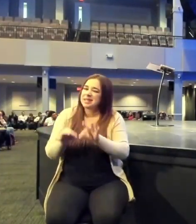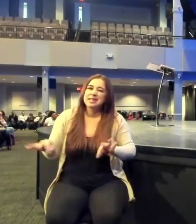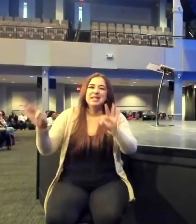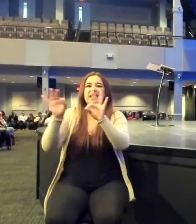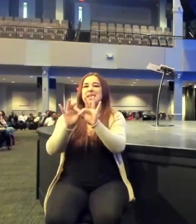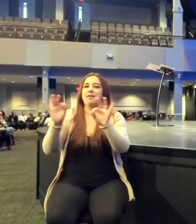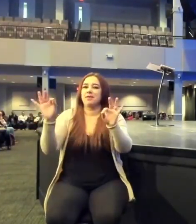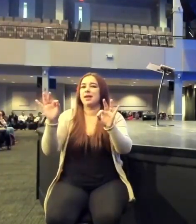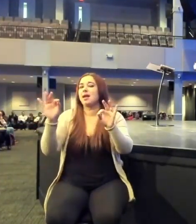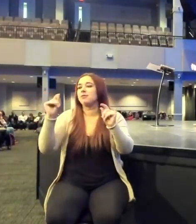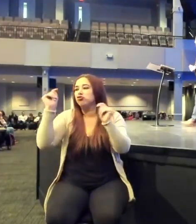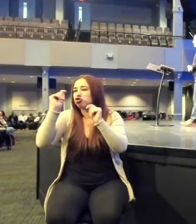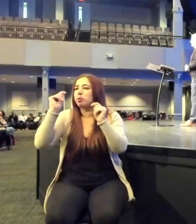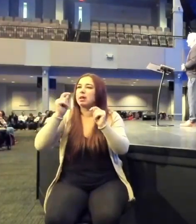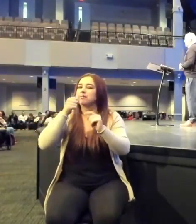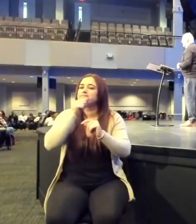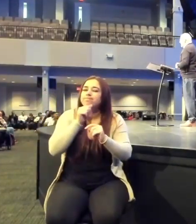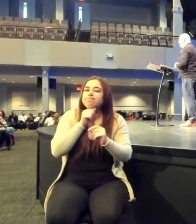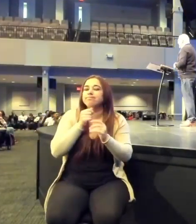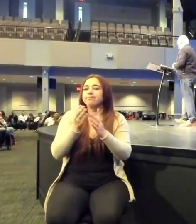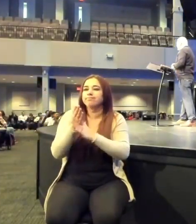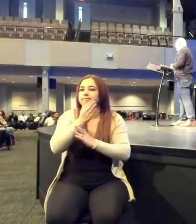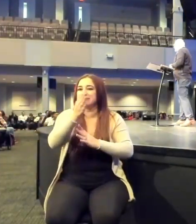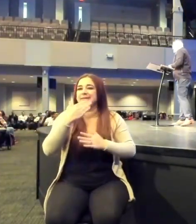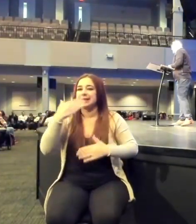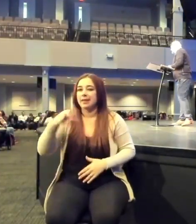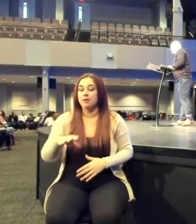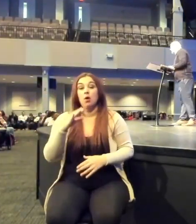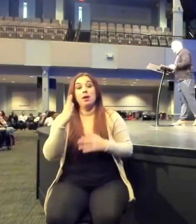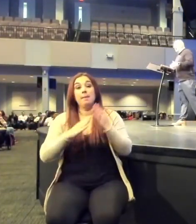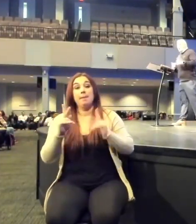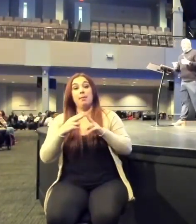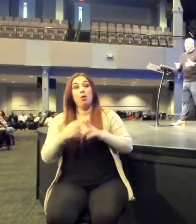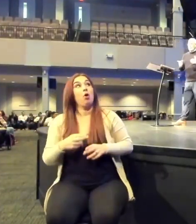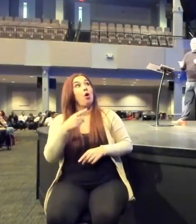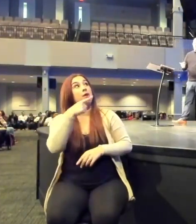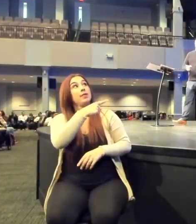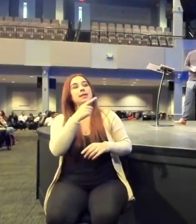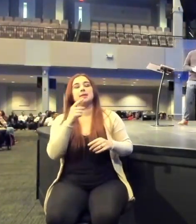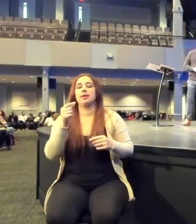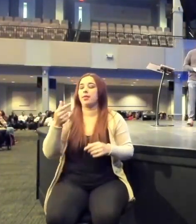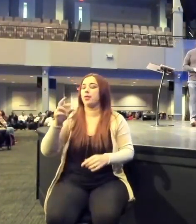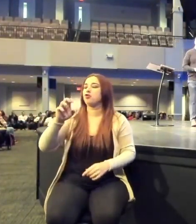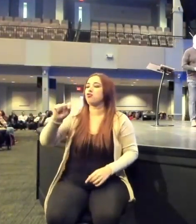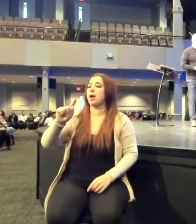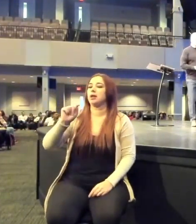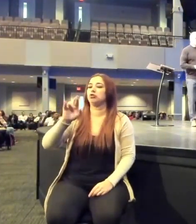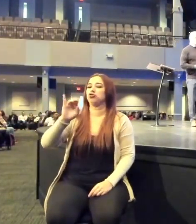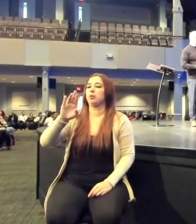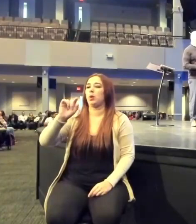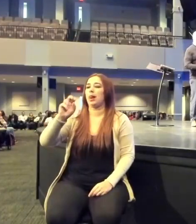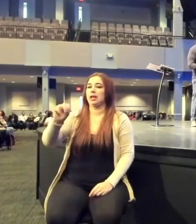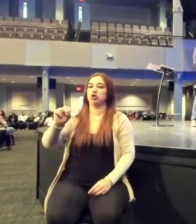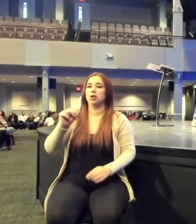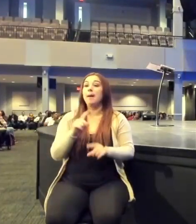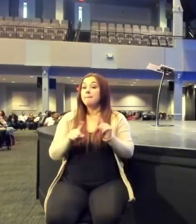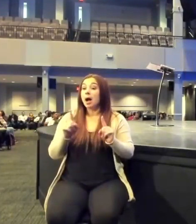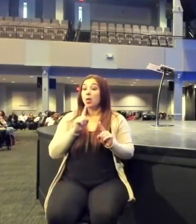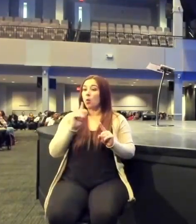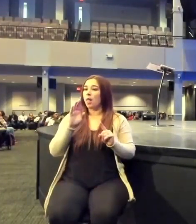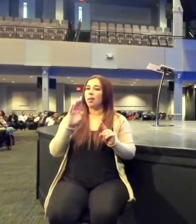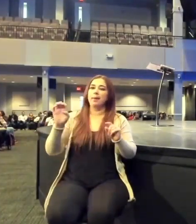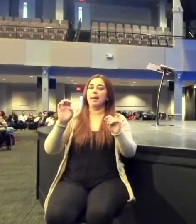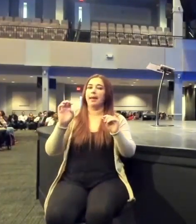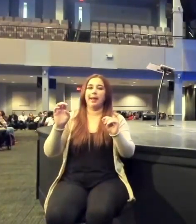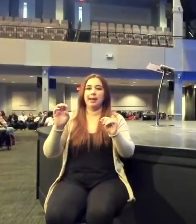time of tribulation and evil. Some refer to this as the Great Tribulation. But certainly there'll be an